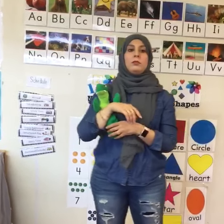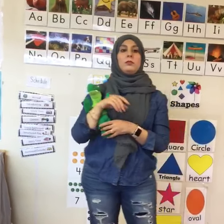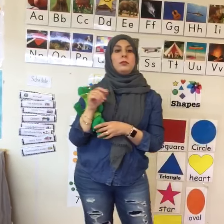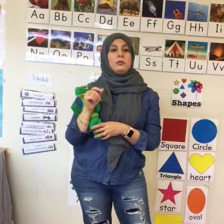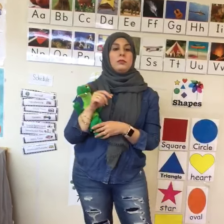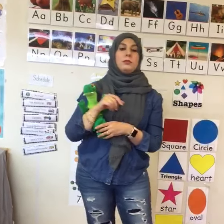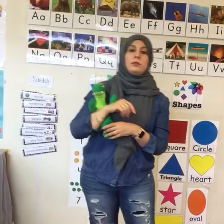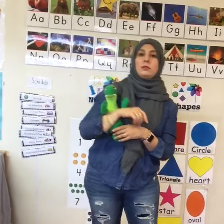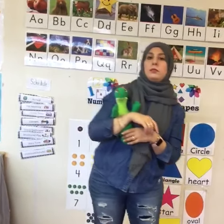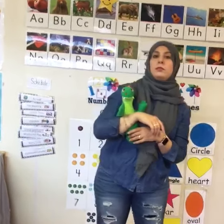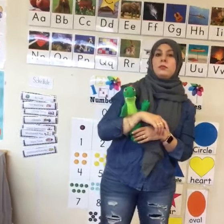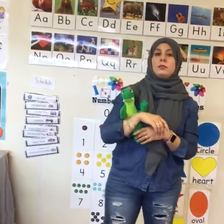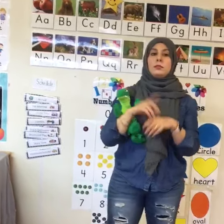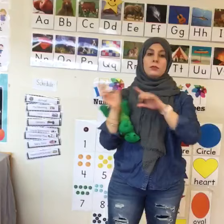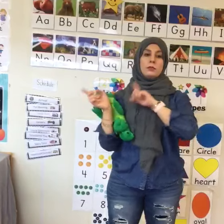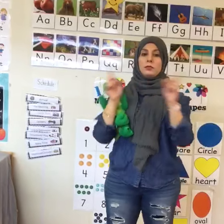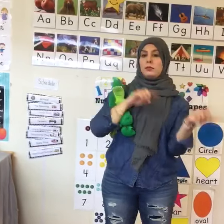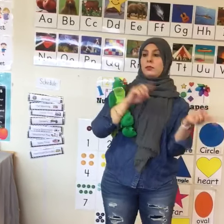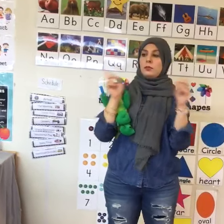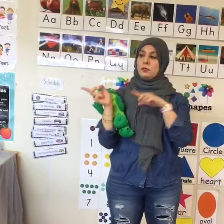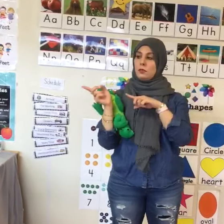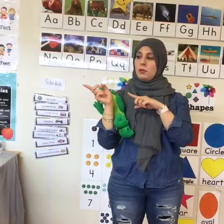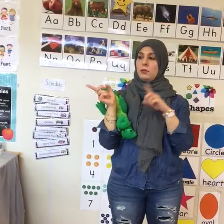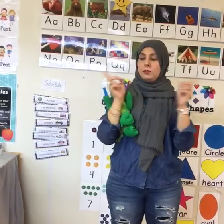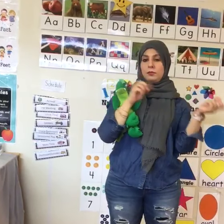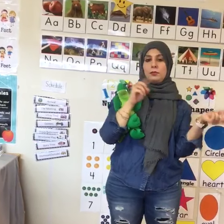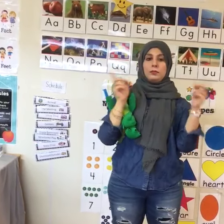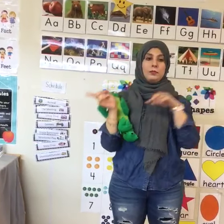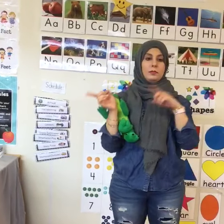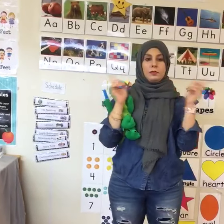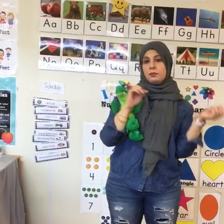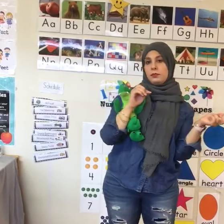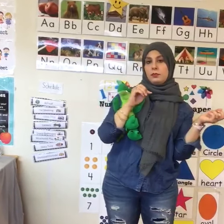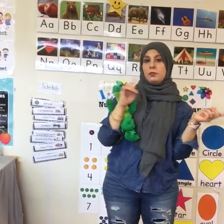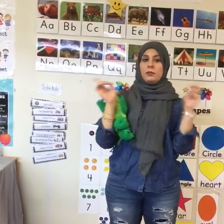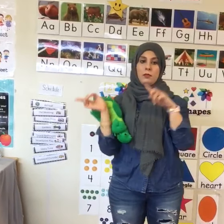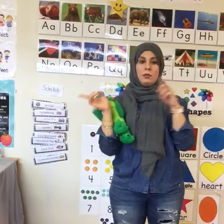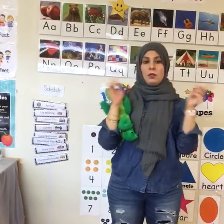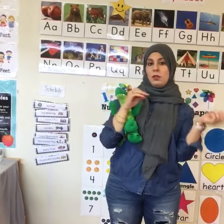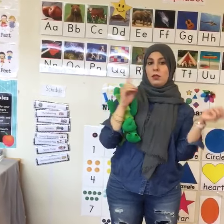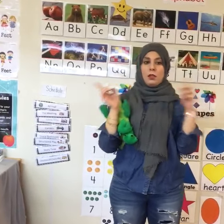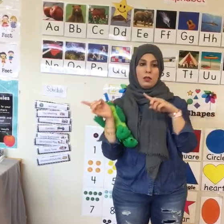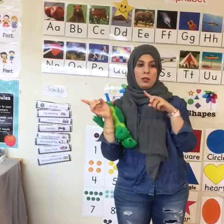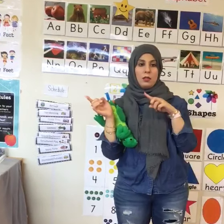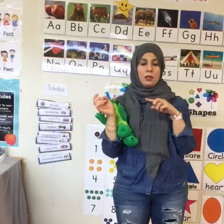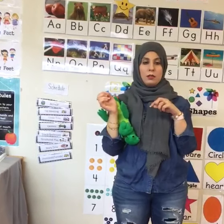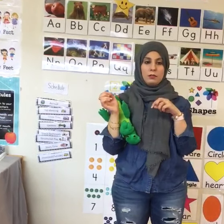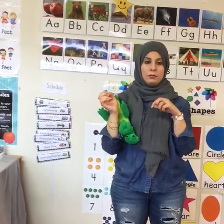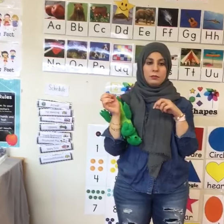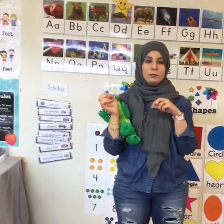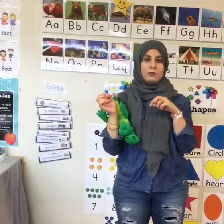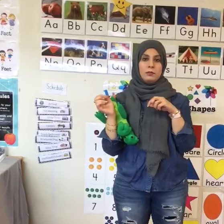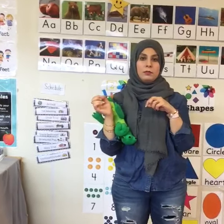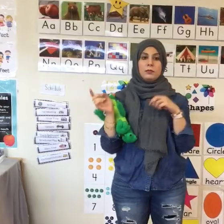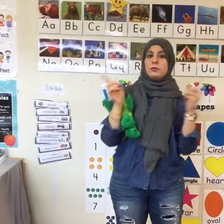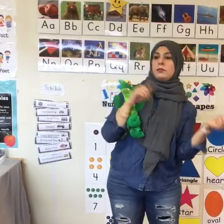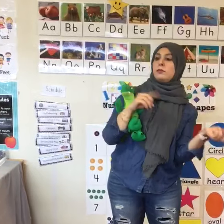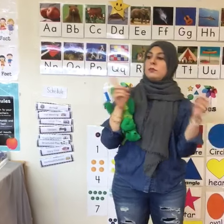The wipers on the bus go swish, swish, swish, swish, swish, swish, swish, swish, swish. The wipers on the bus go swish,